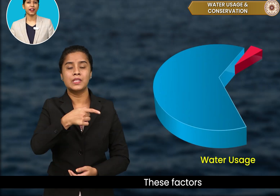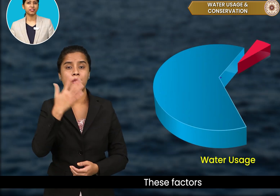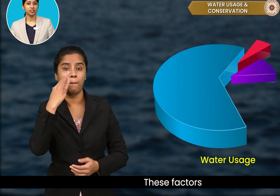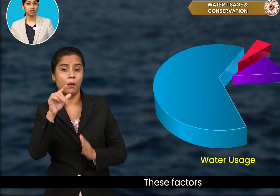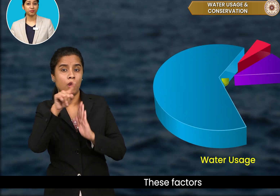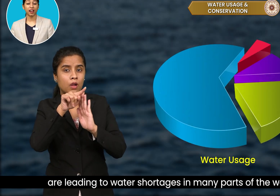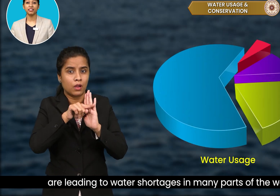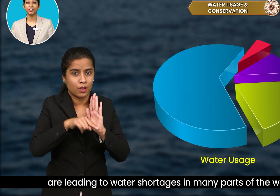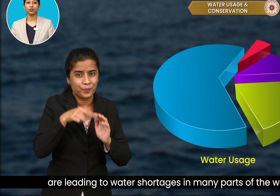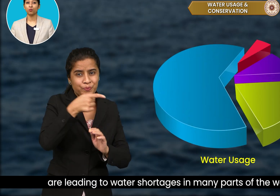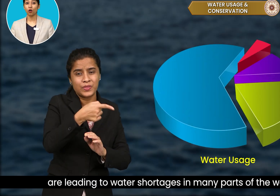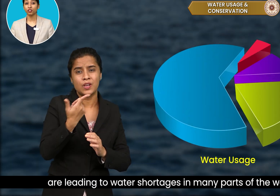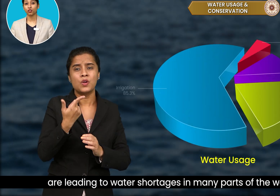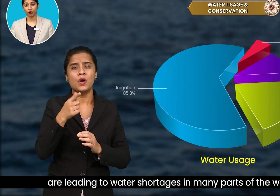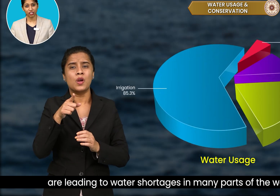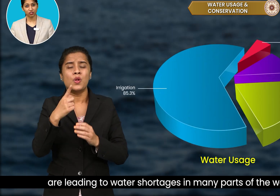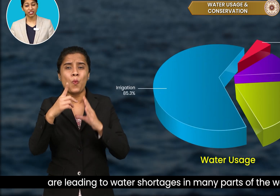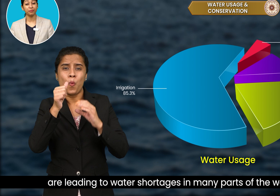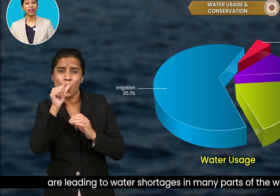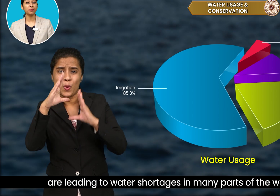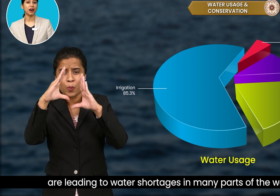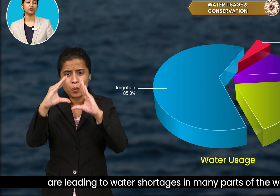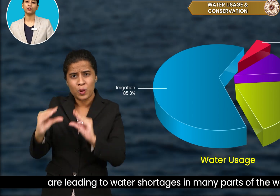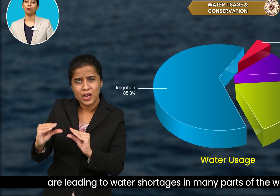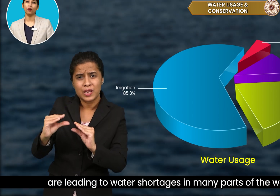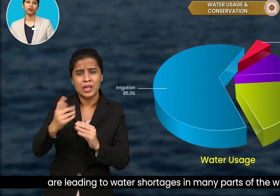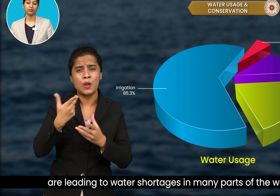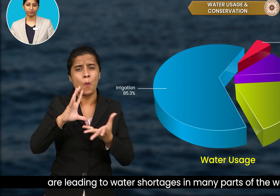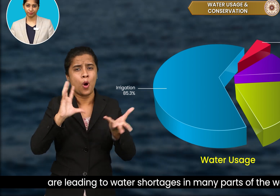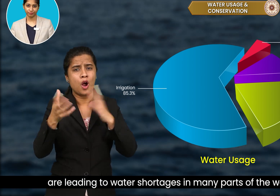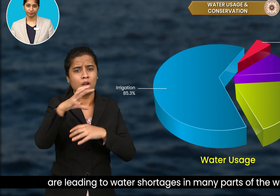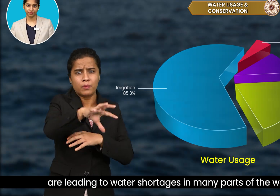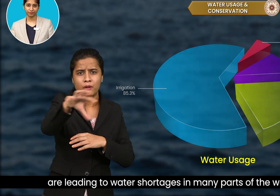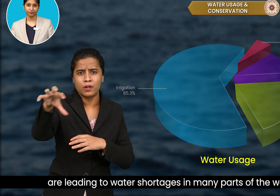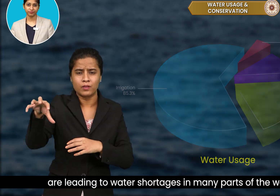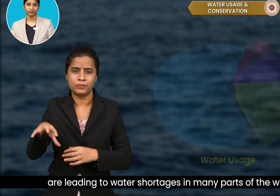These factors are leading to water shortages in many parts of the world.